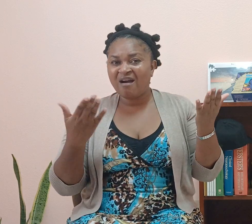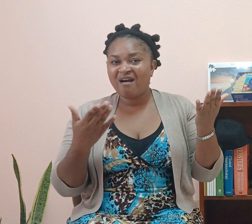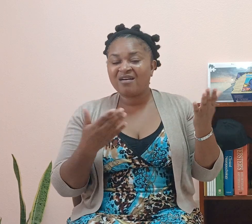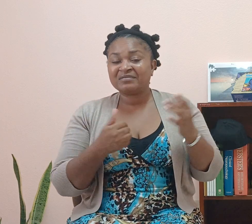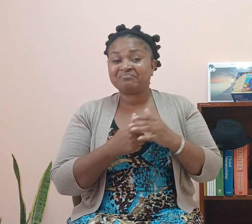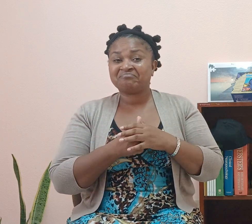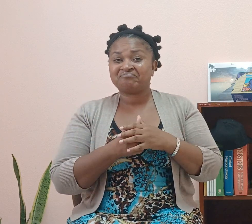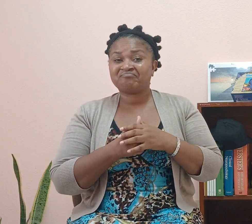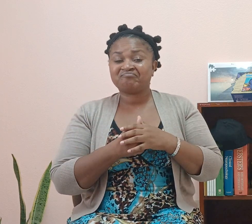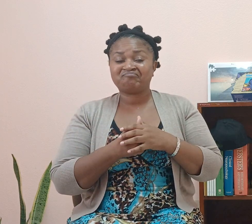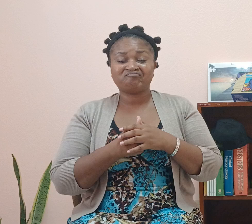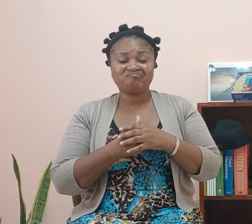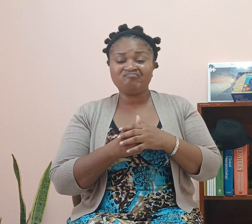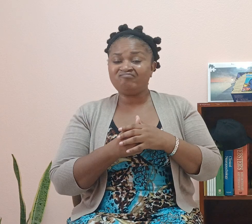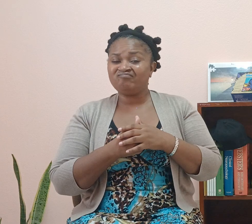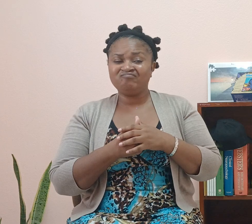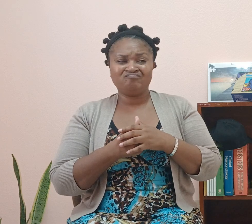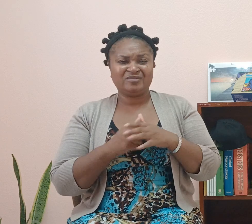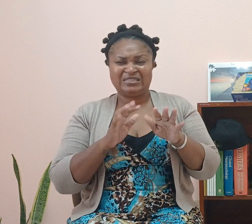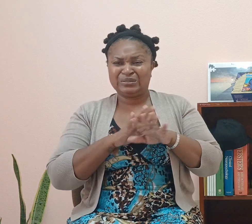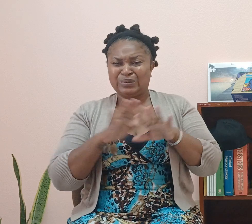Don't fear, because I am with you.